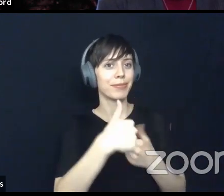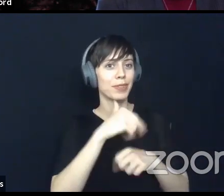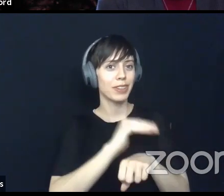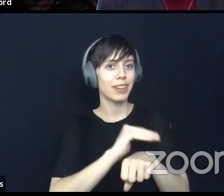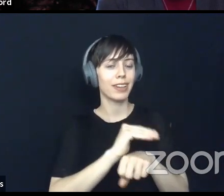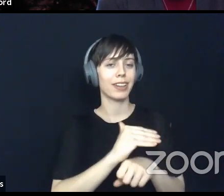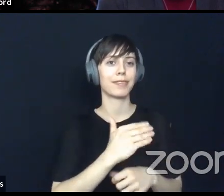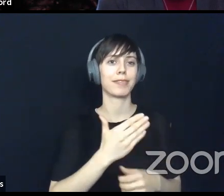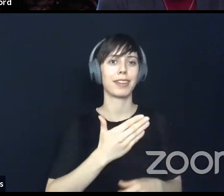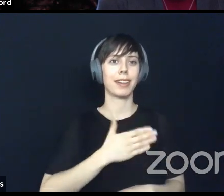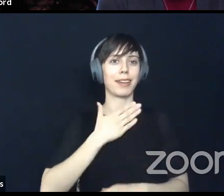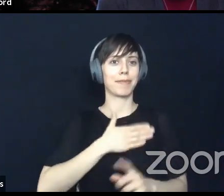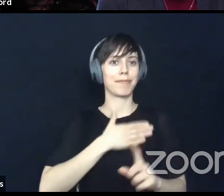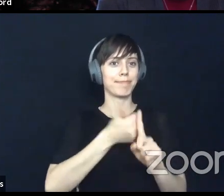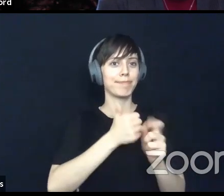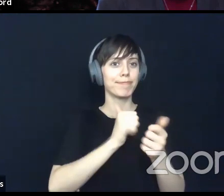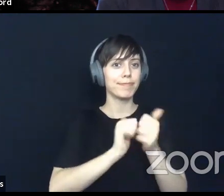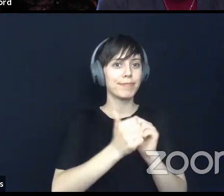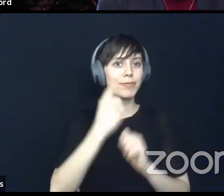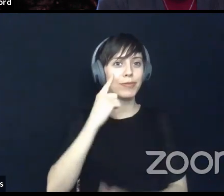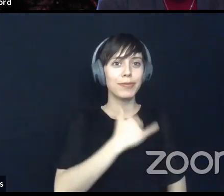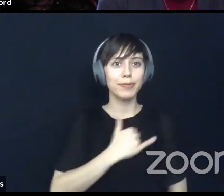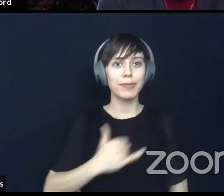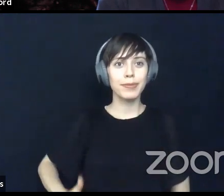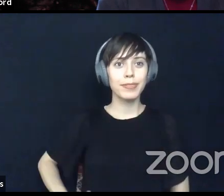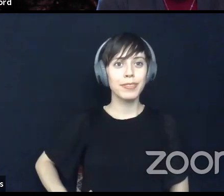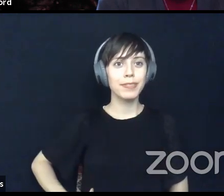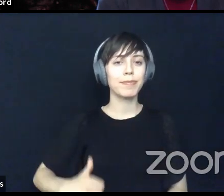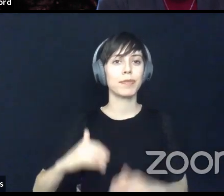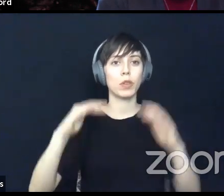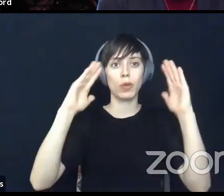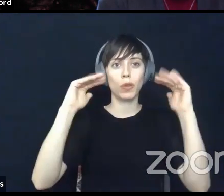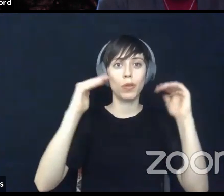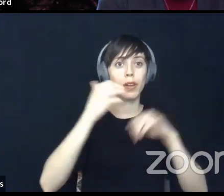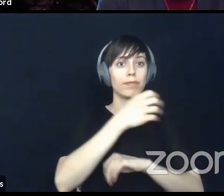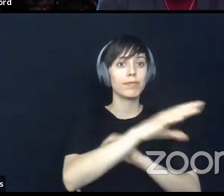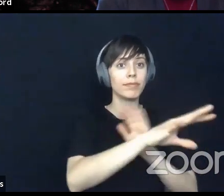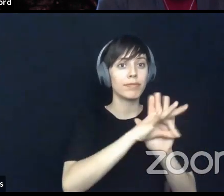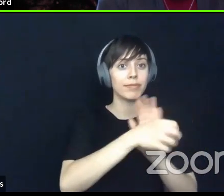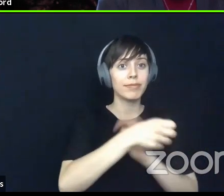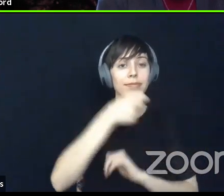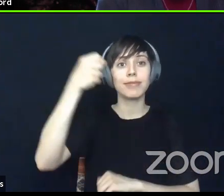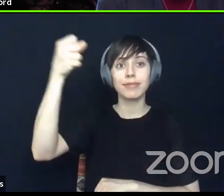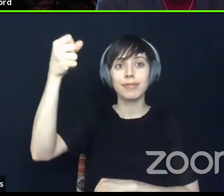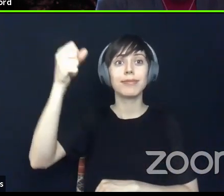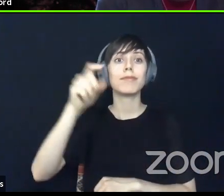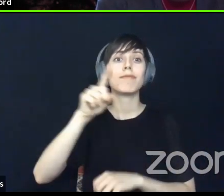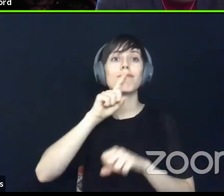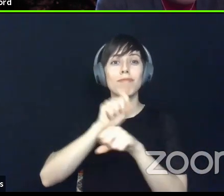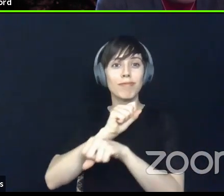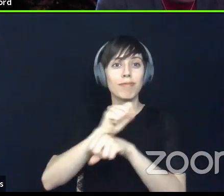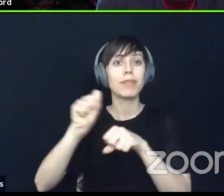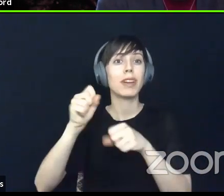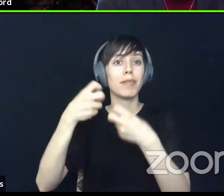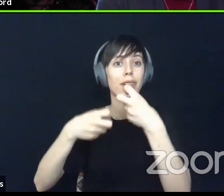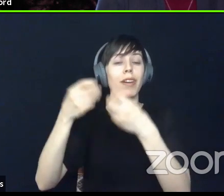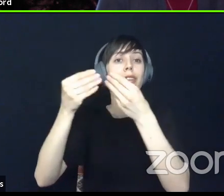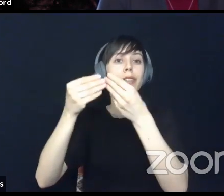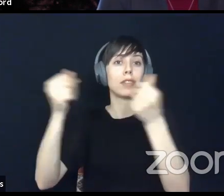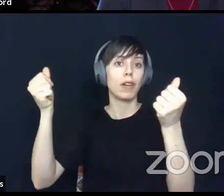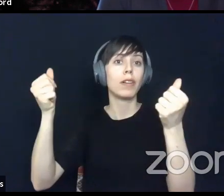hopefully we will be able to see this change from the top down. So thank you, Teressa. Thank you. Thank you for having me.